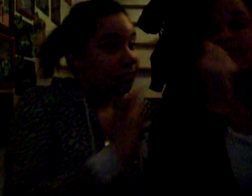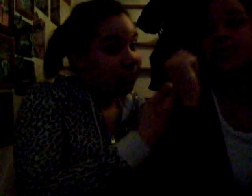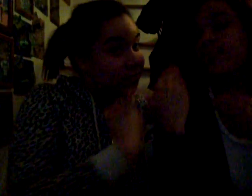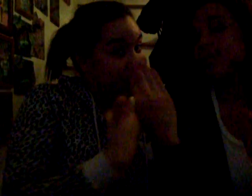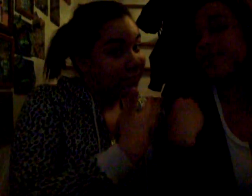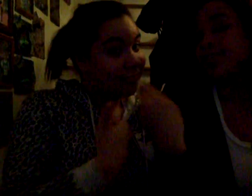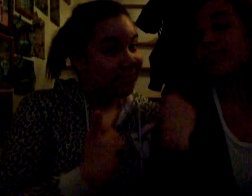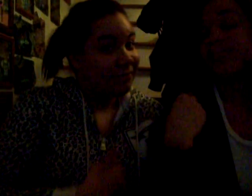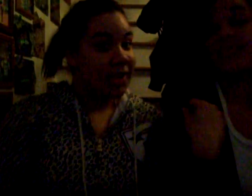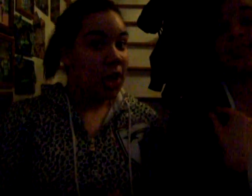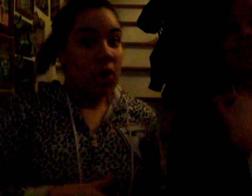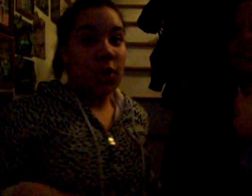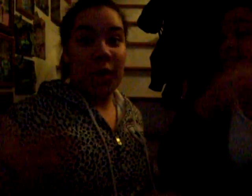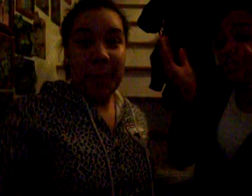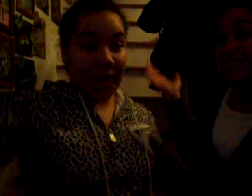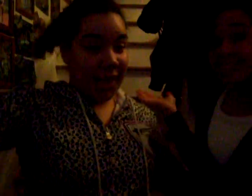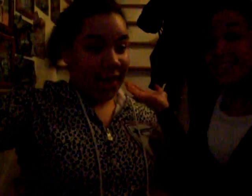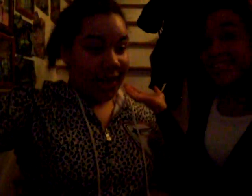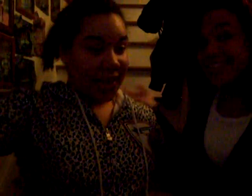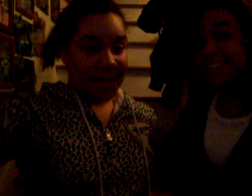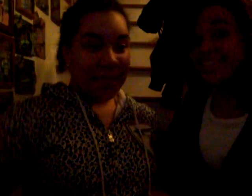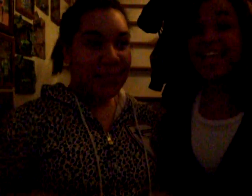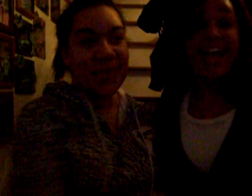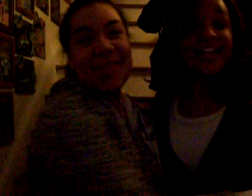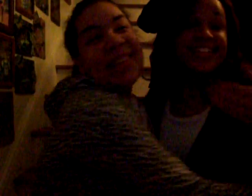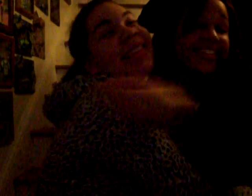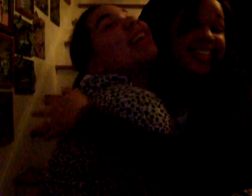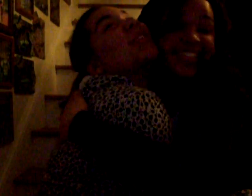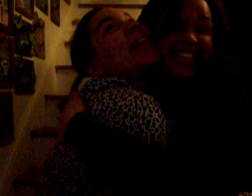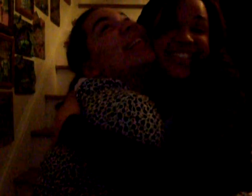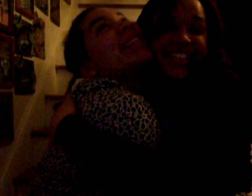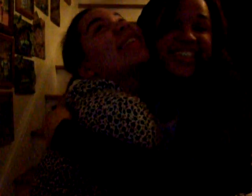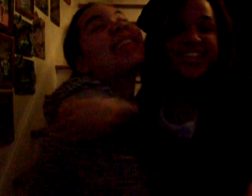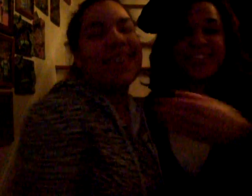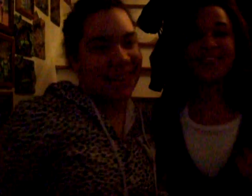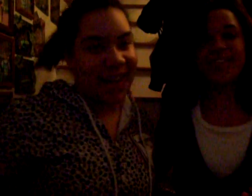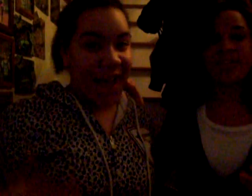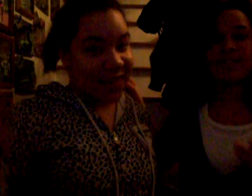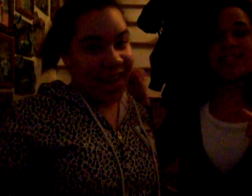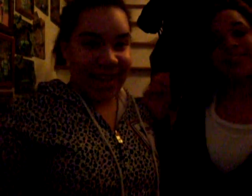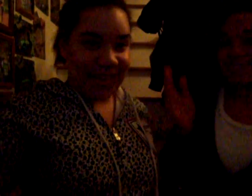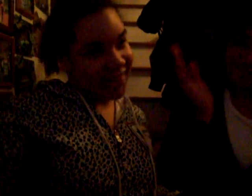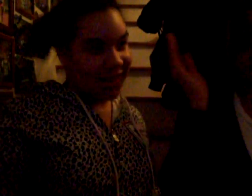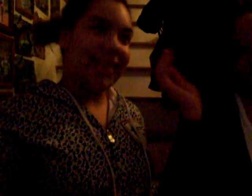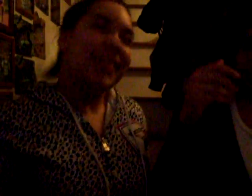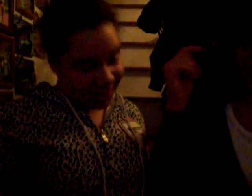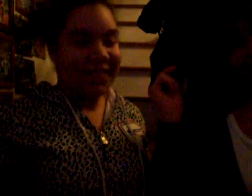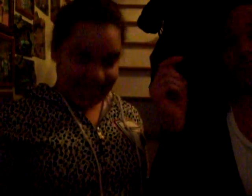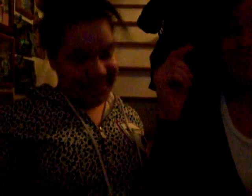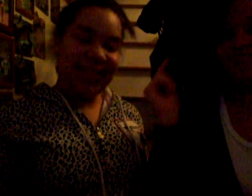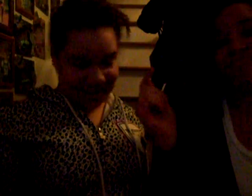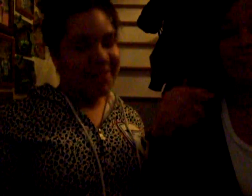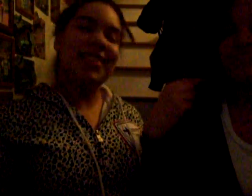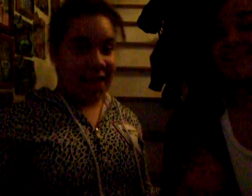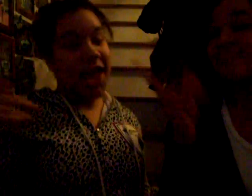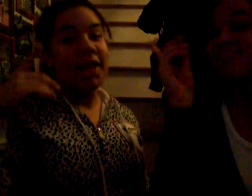We used to be just like twins So they think the